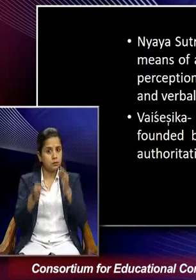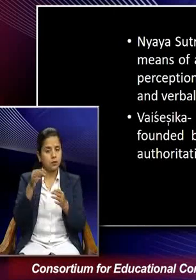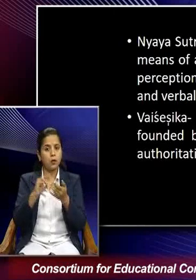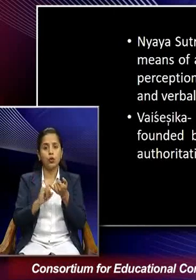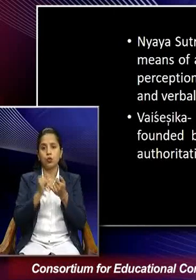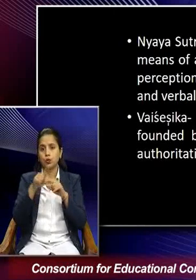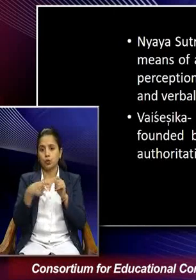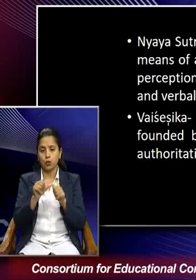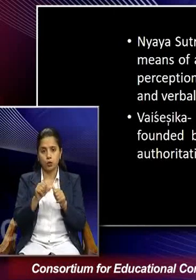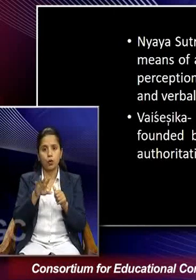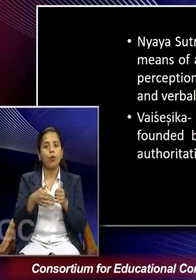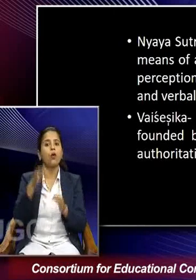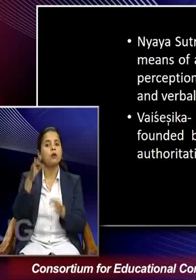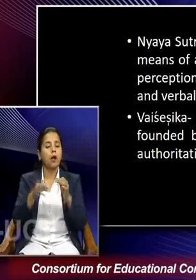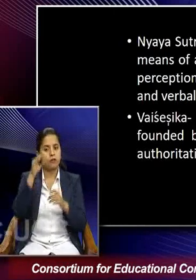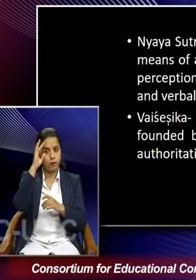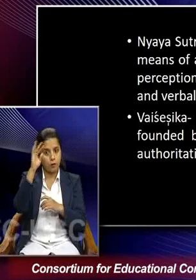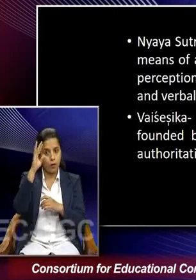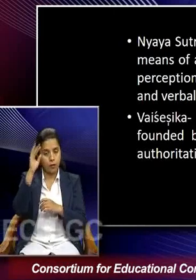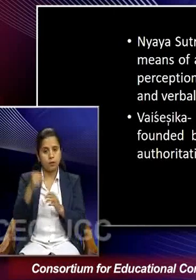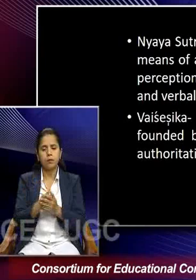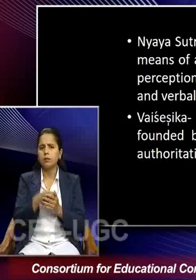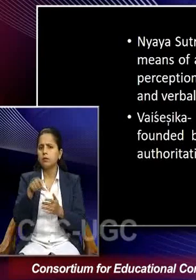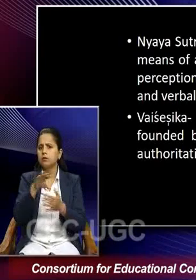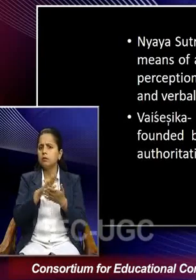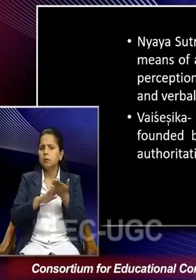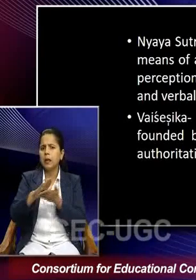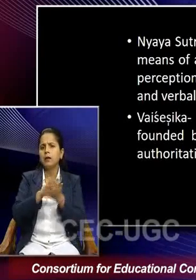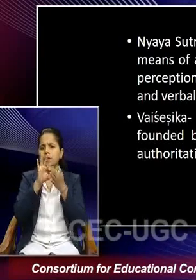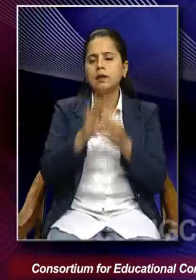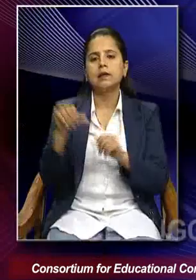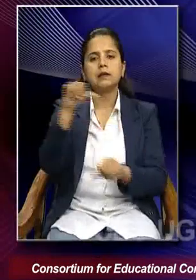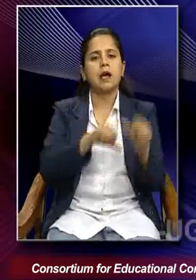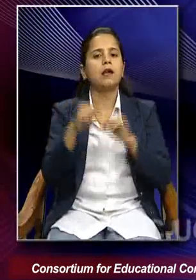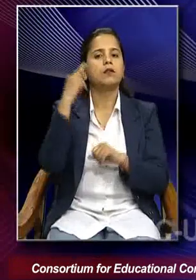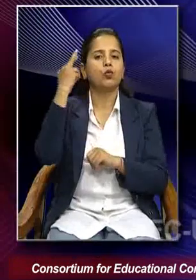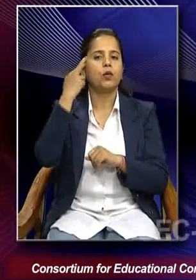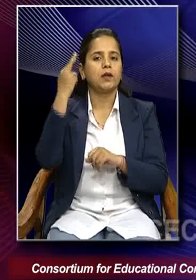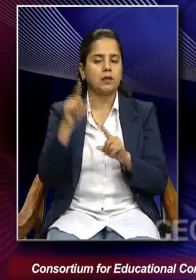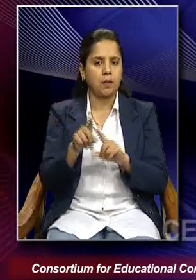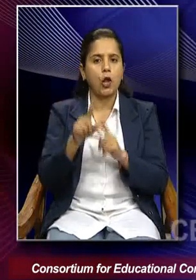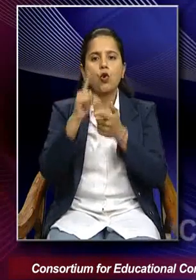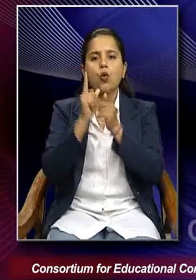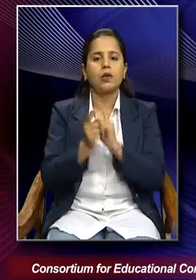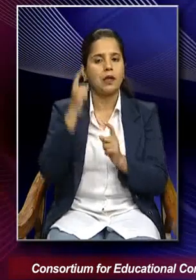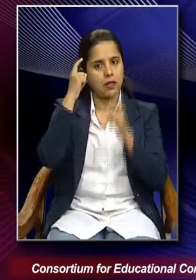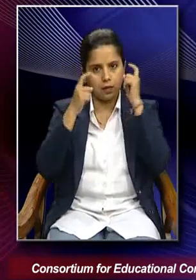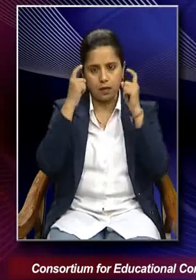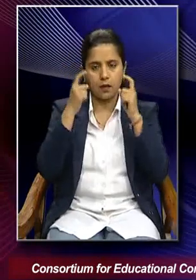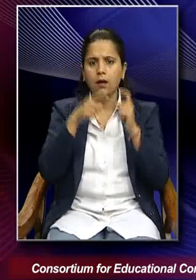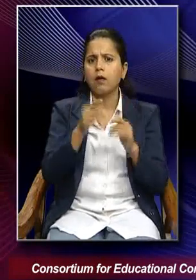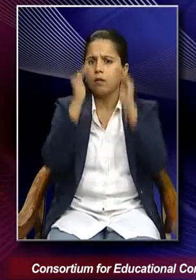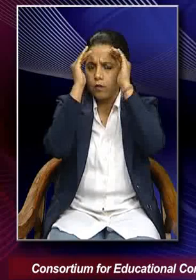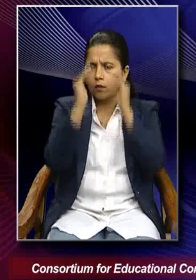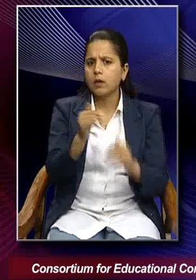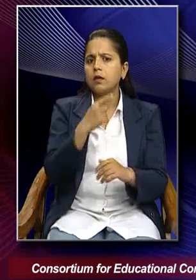or the Nyaya philosophy is basically a science of reasoning and logical thinking. So, they are emphasizing